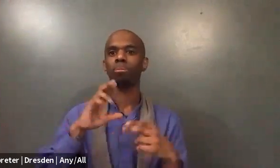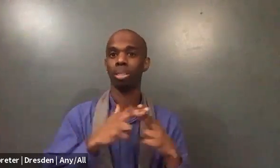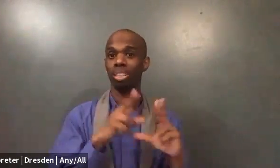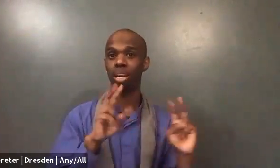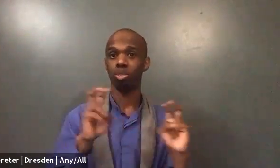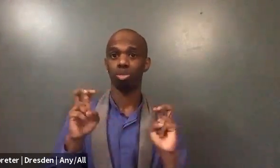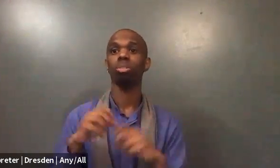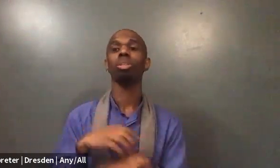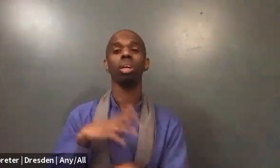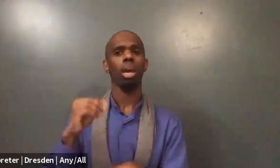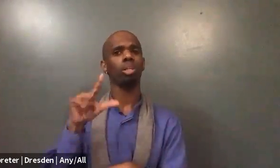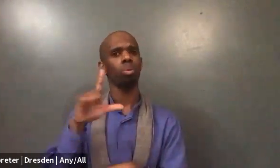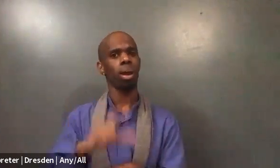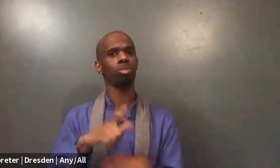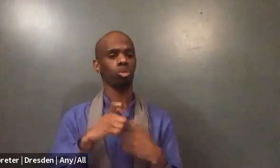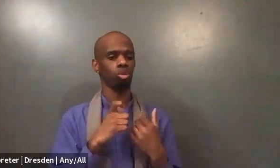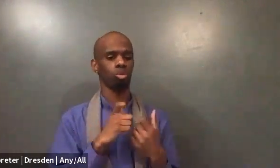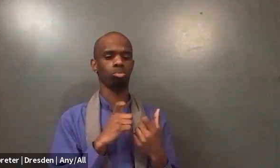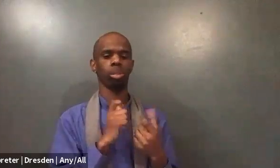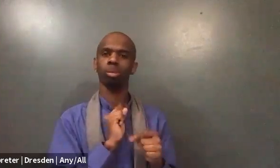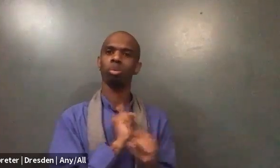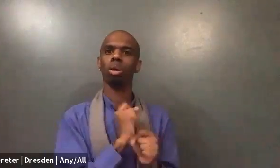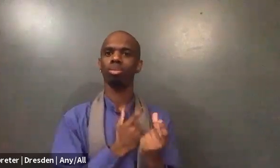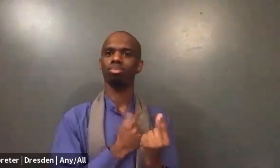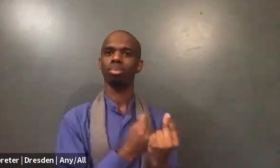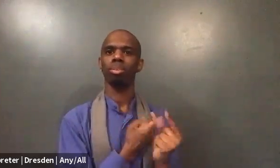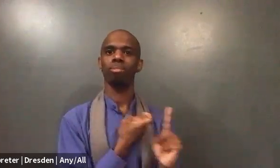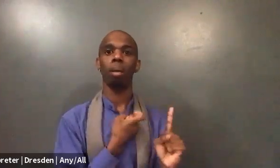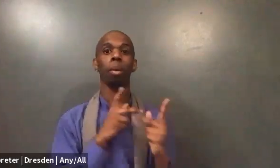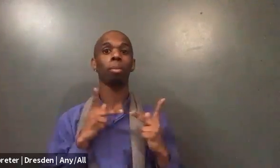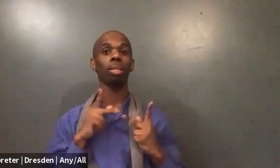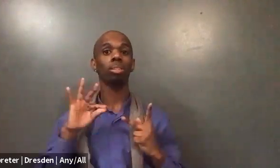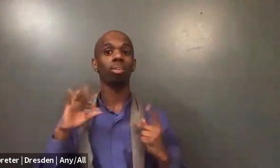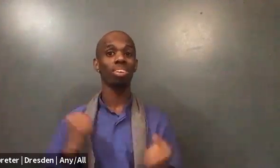a place of love, right? Thank you.